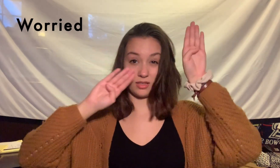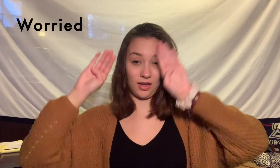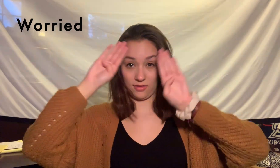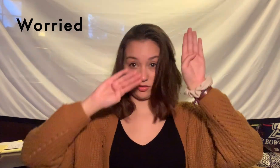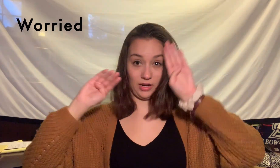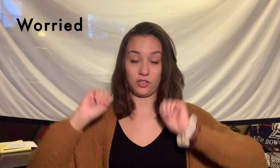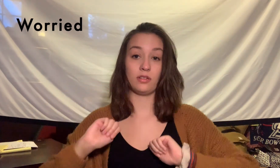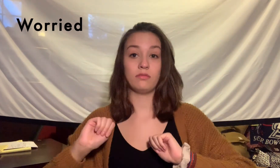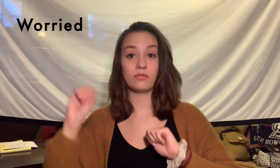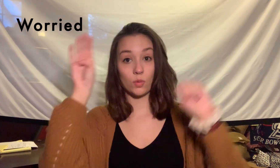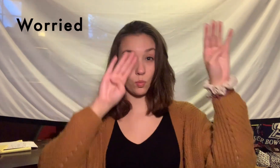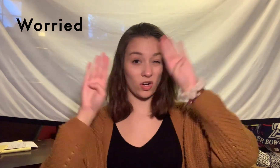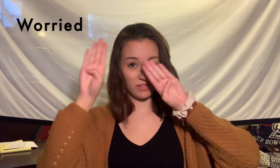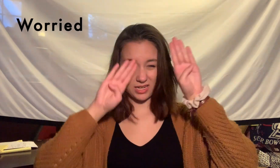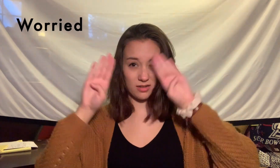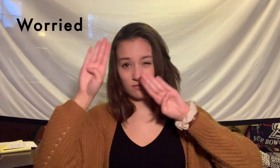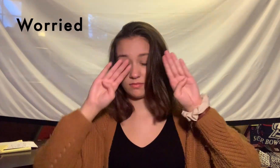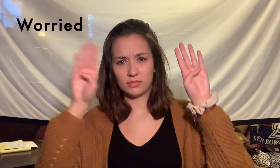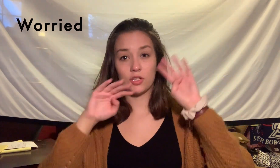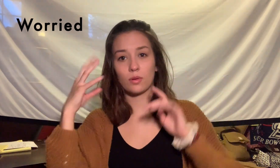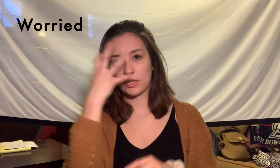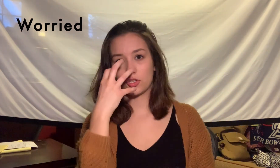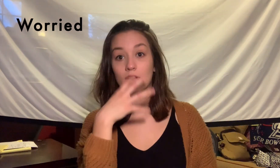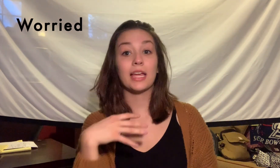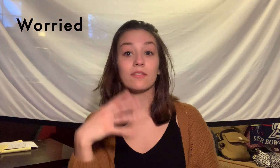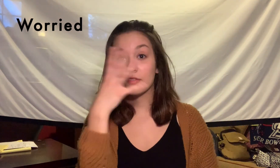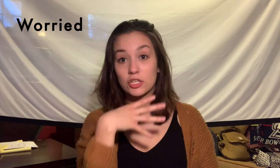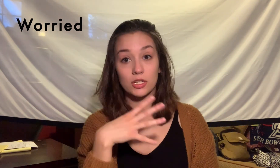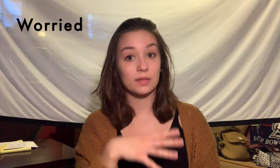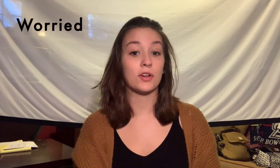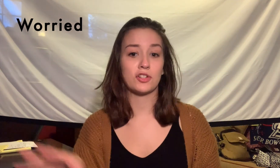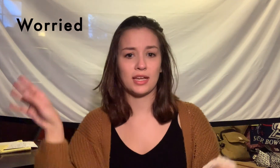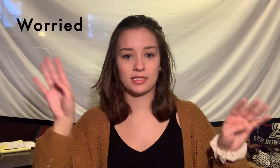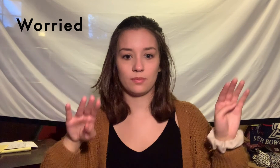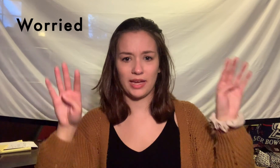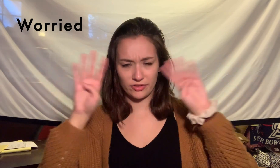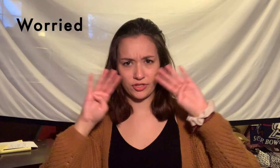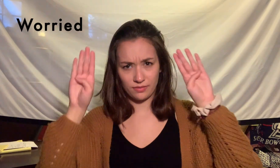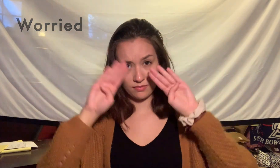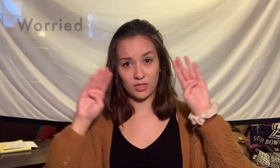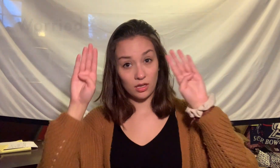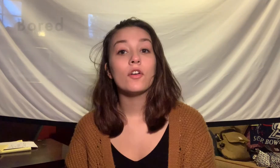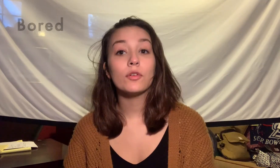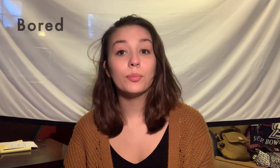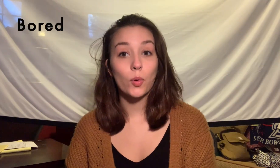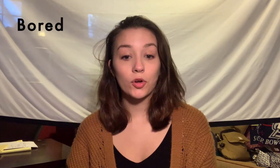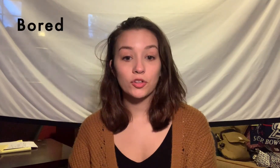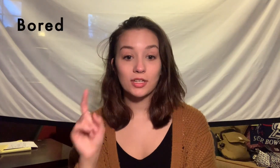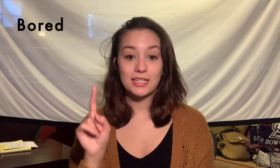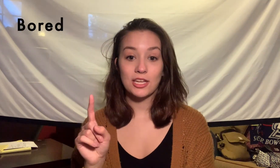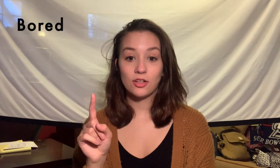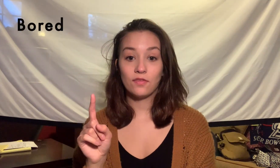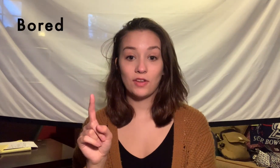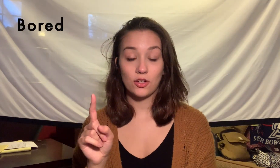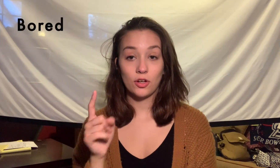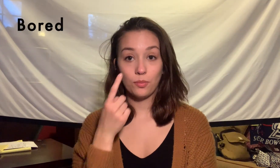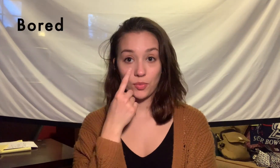either direction. So worried. And you wanna make sure, again, facial expression has to match. For bored, you're gonna take your finger, put it on